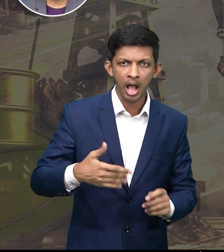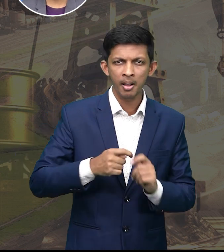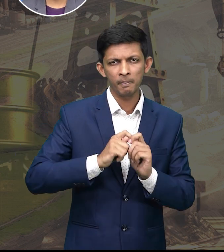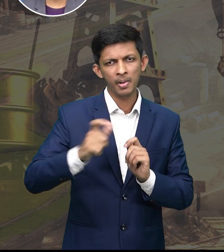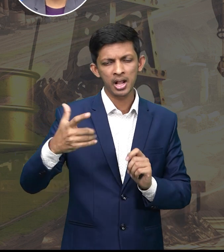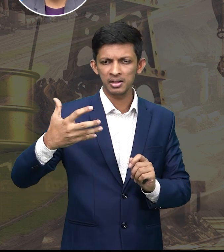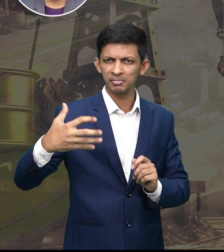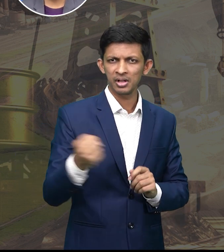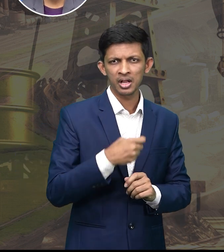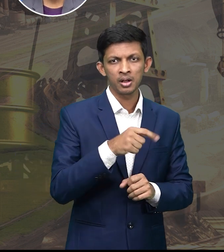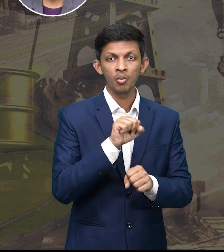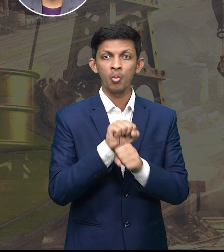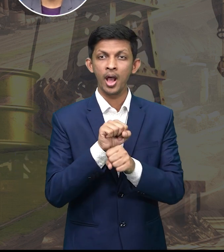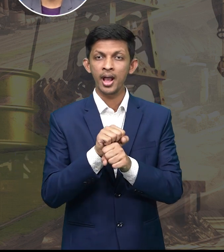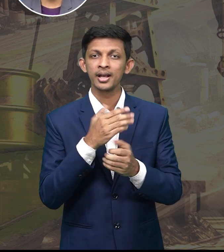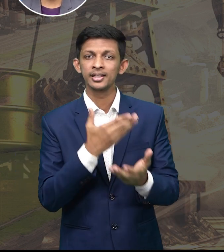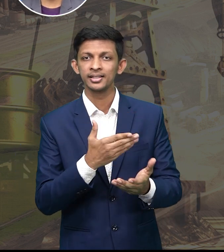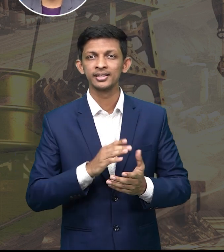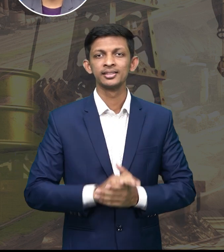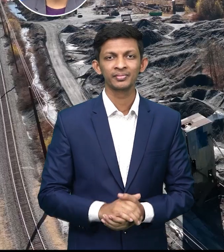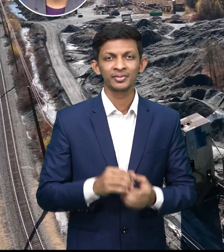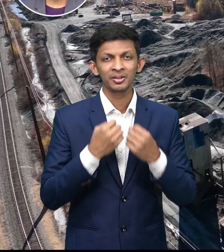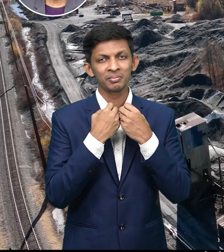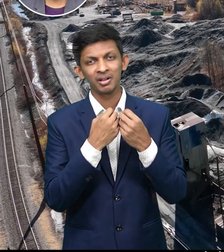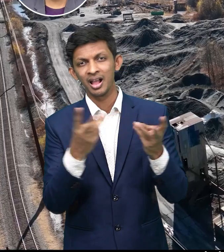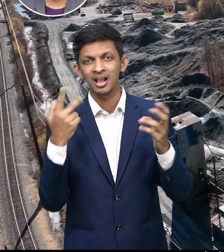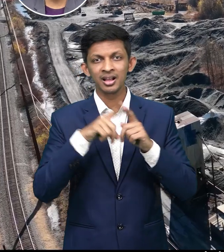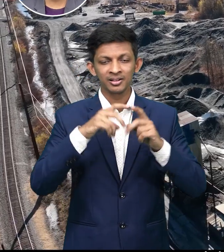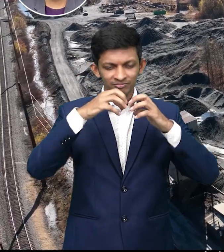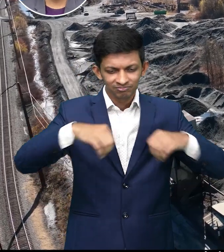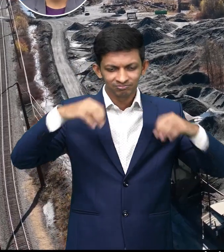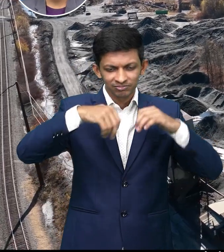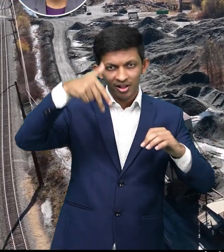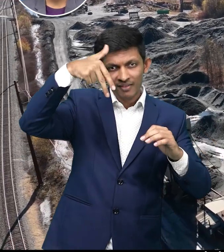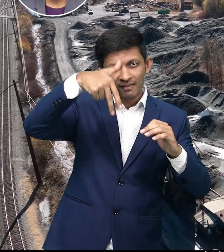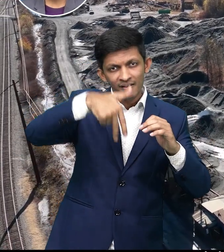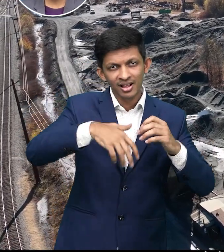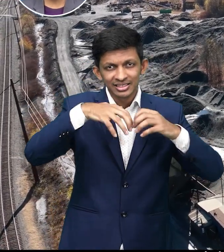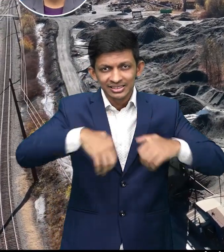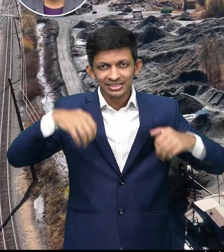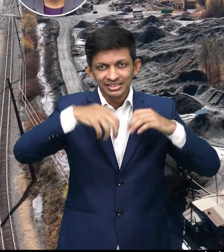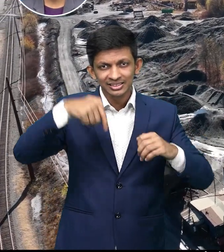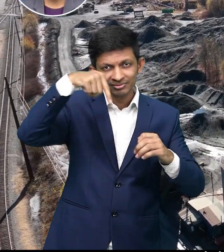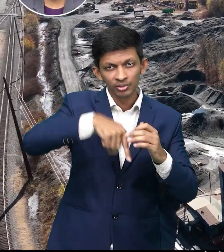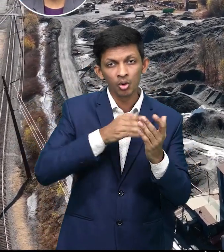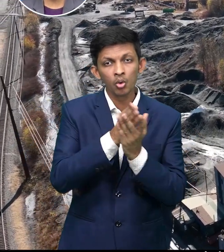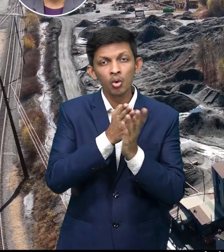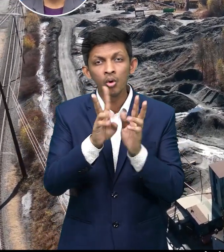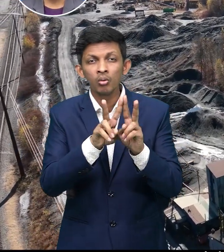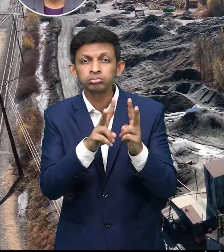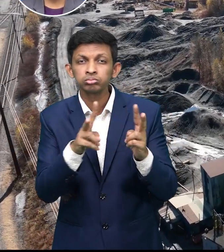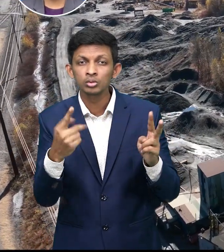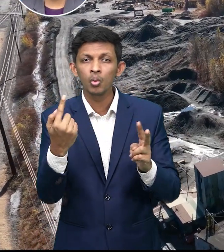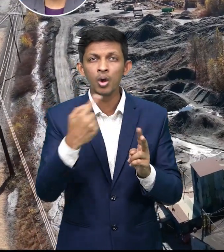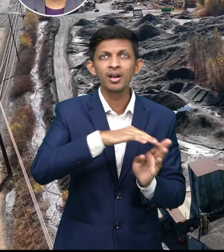expensive to purchase and operate. Many mining methods such as